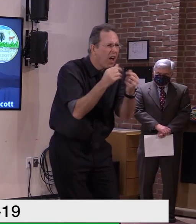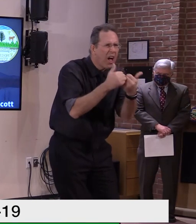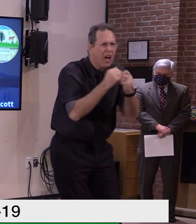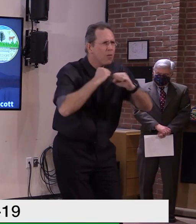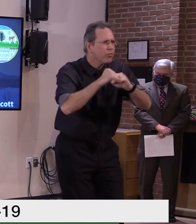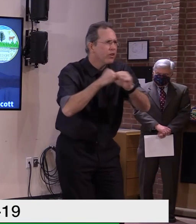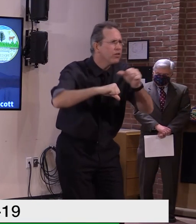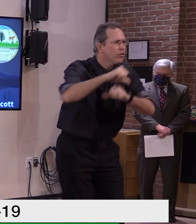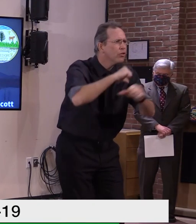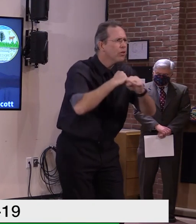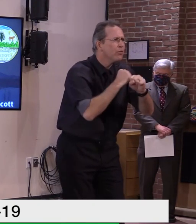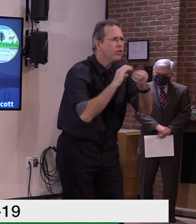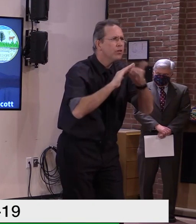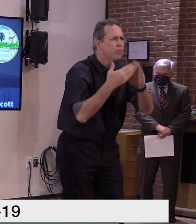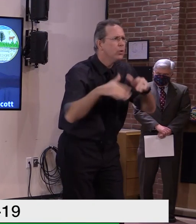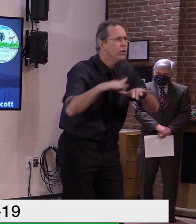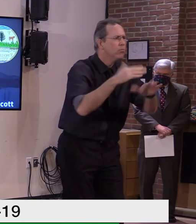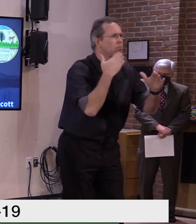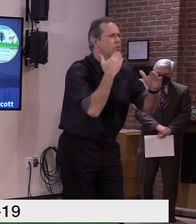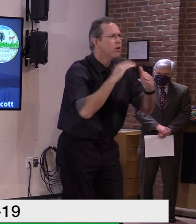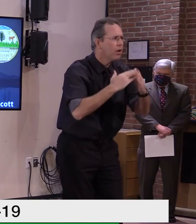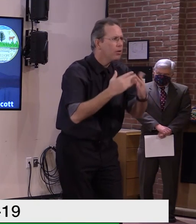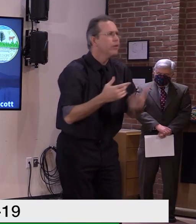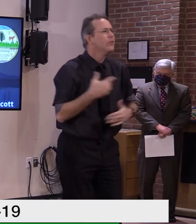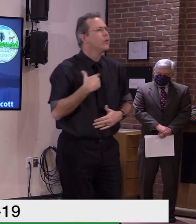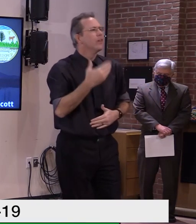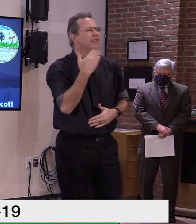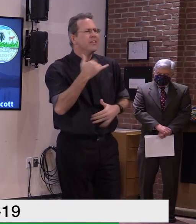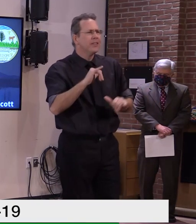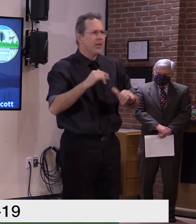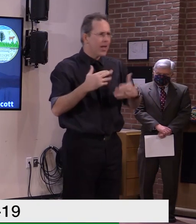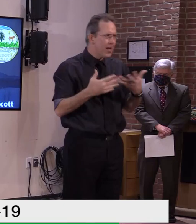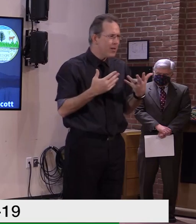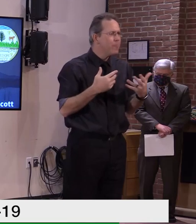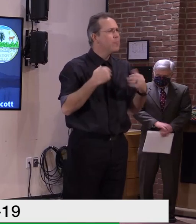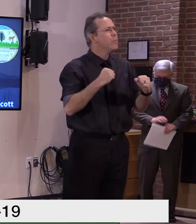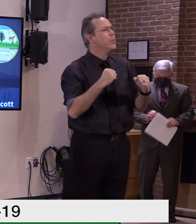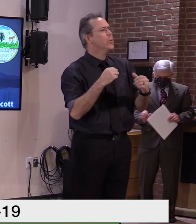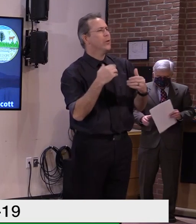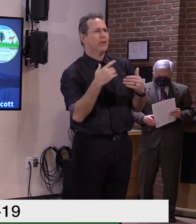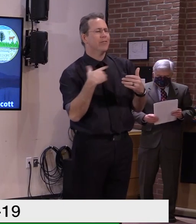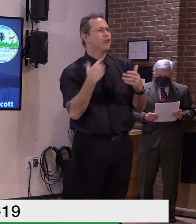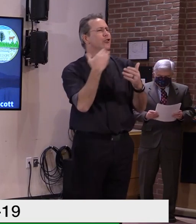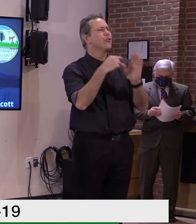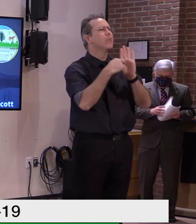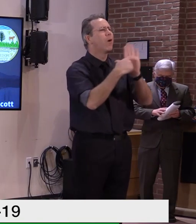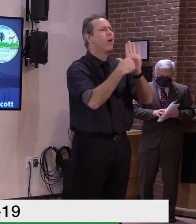in the nation in many categories. As well, with the upcoming holiday,